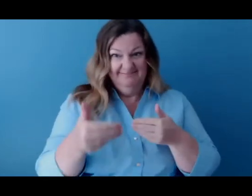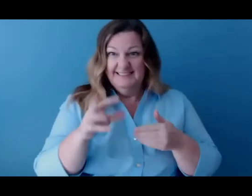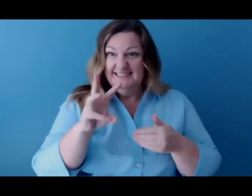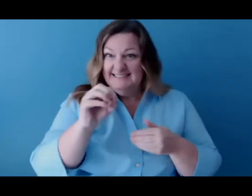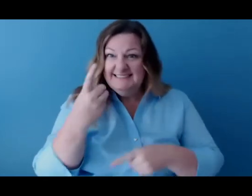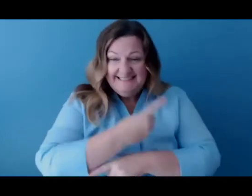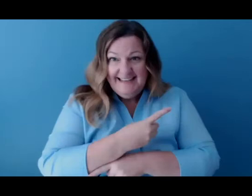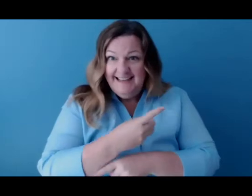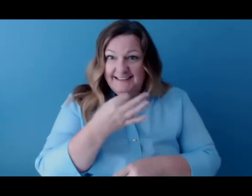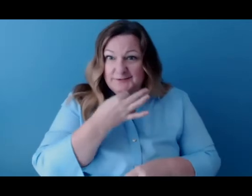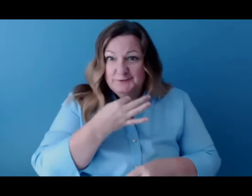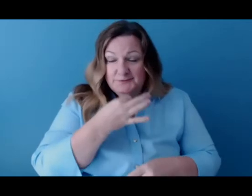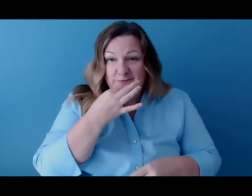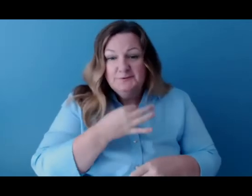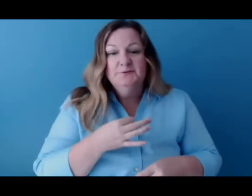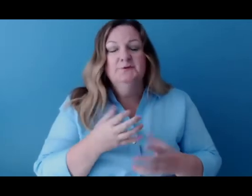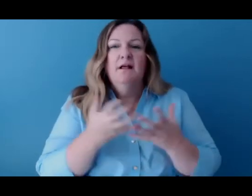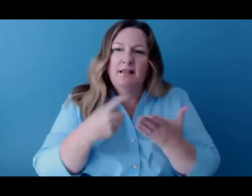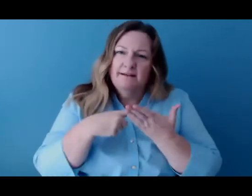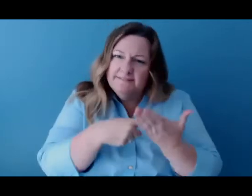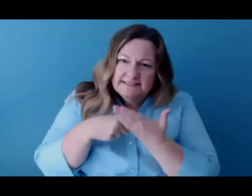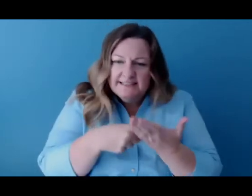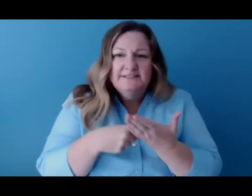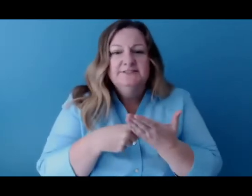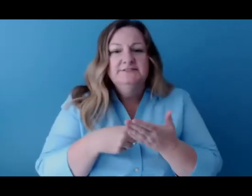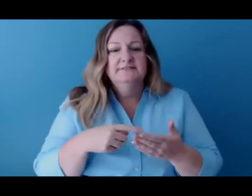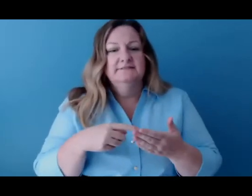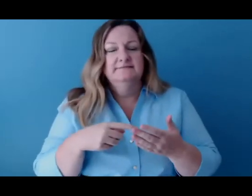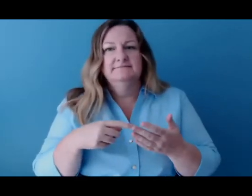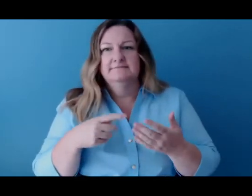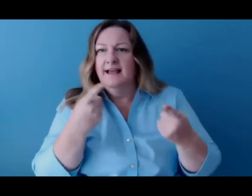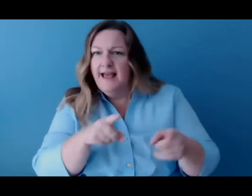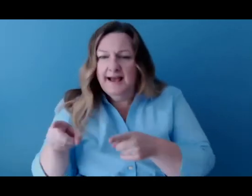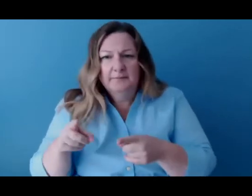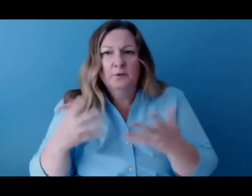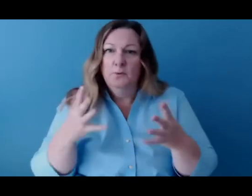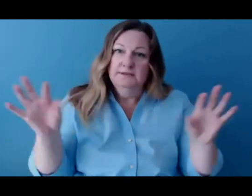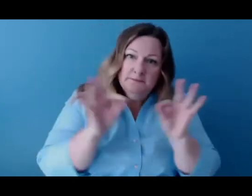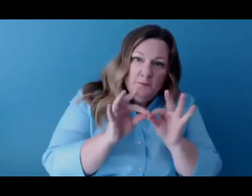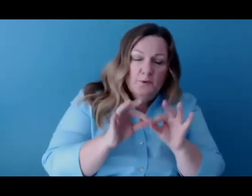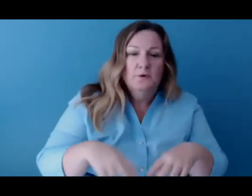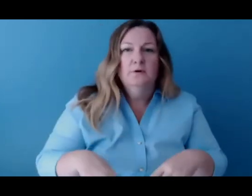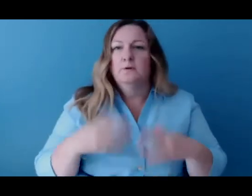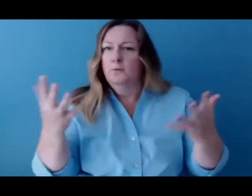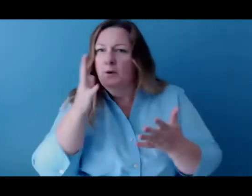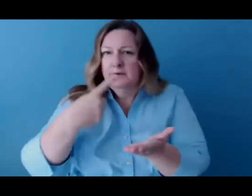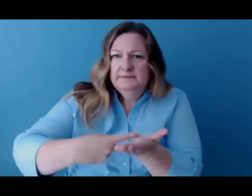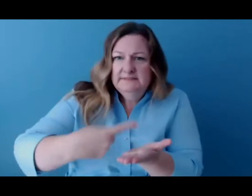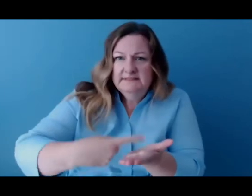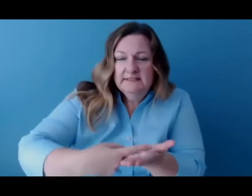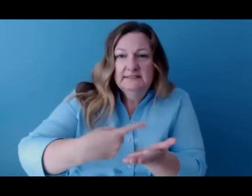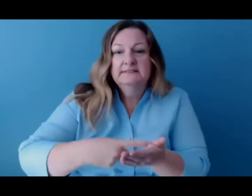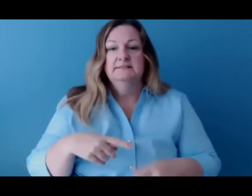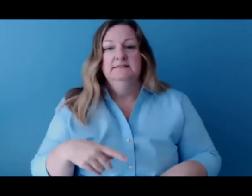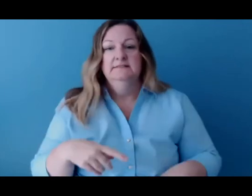out. There's a lot of conversation happening in what is important and what is going to be addressed. And, you know,